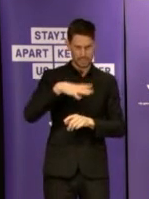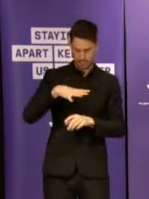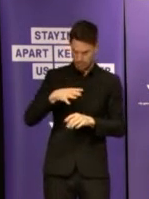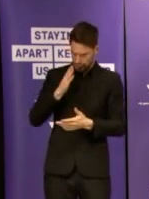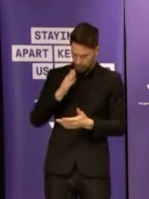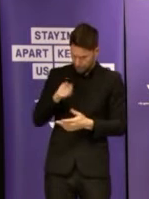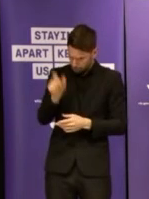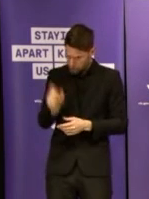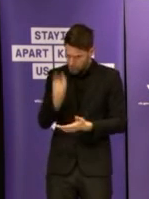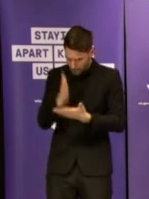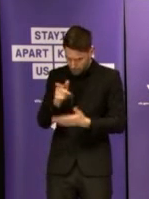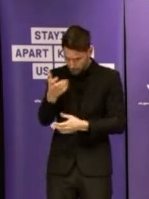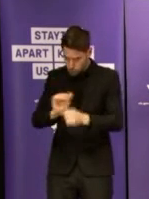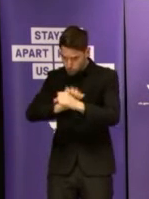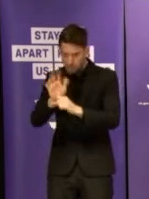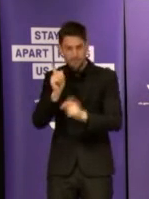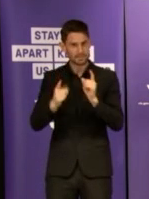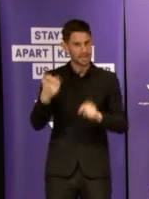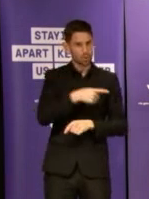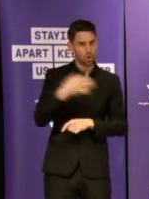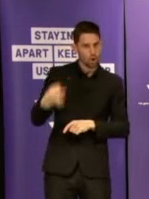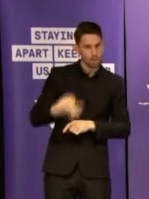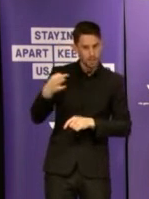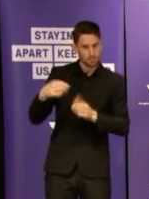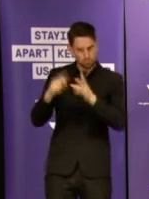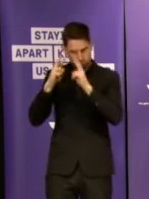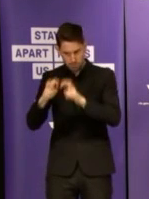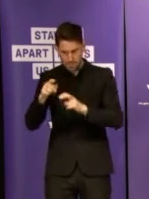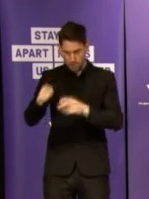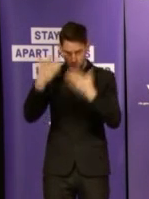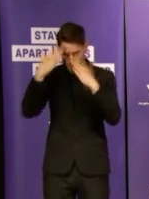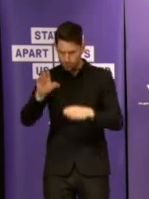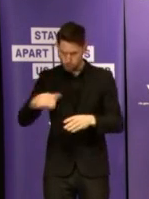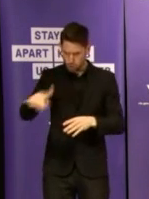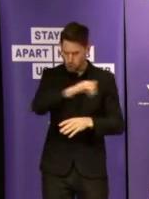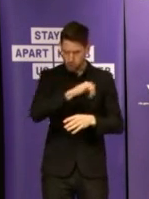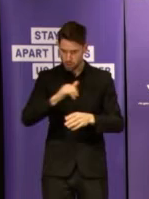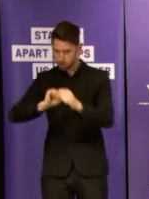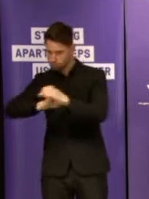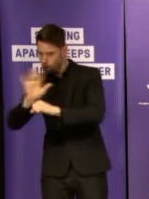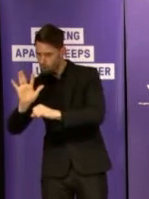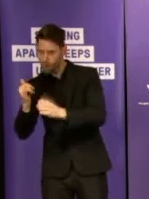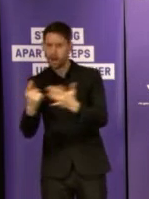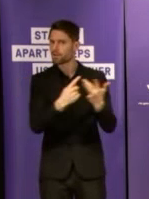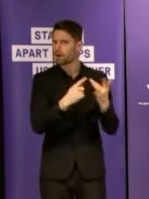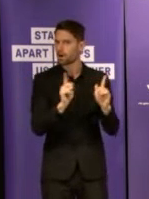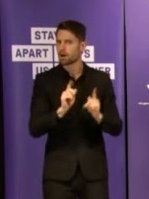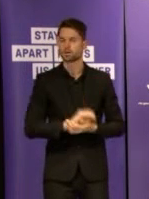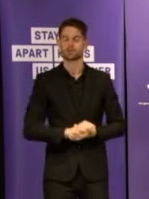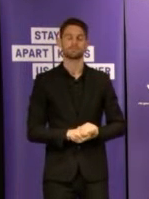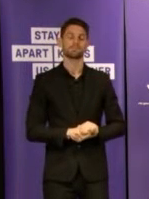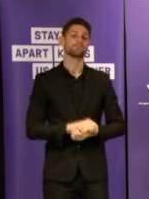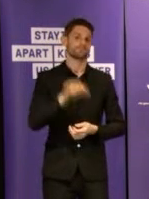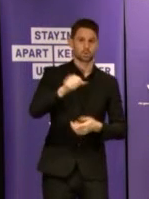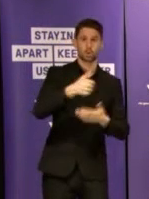cause of death, the mortality? Not necessarily. So for deaths from